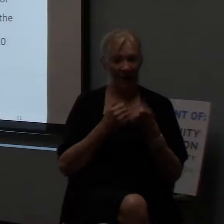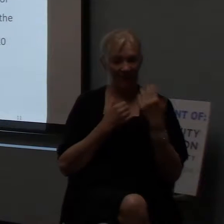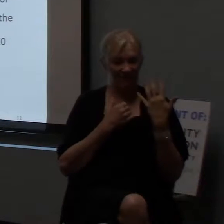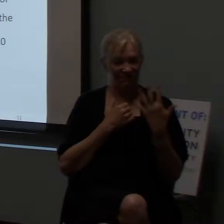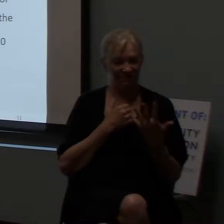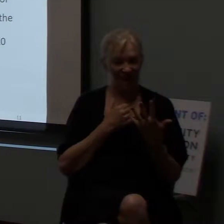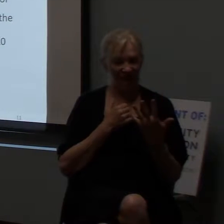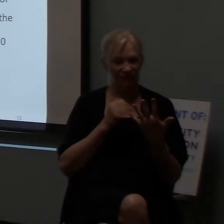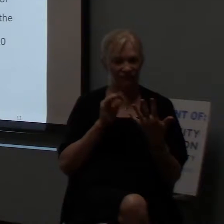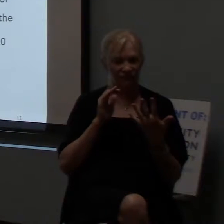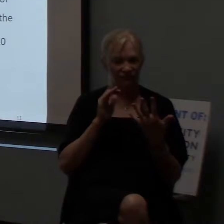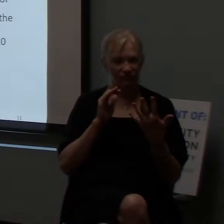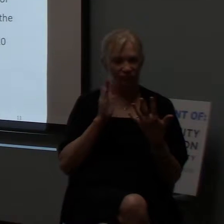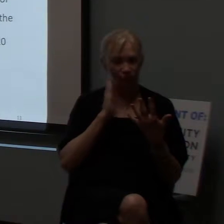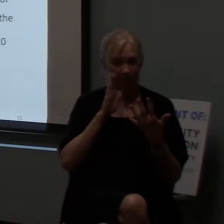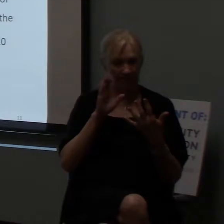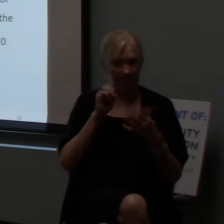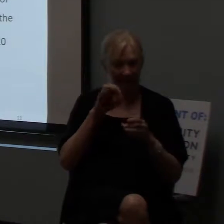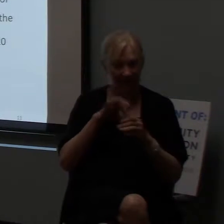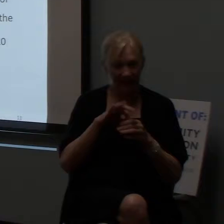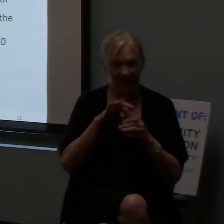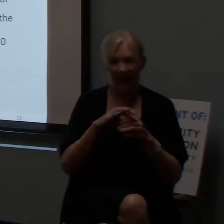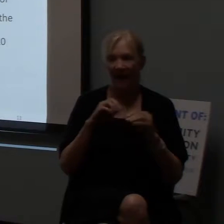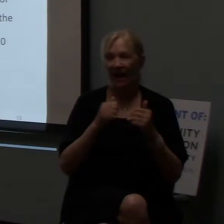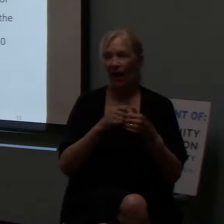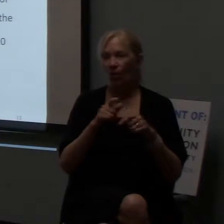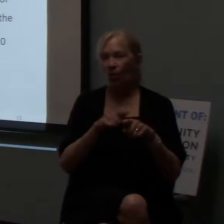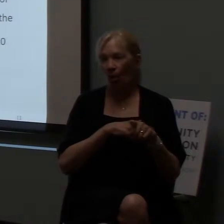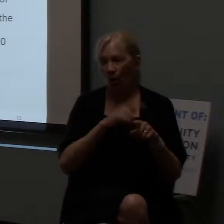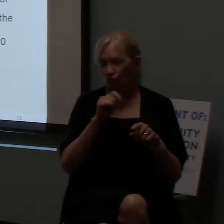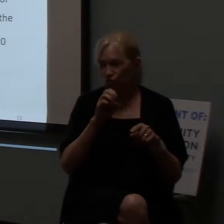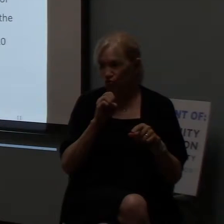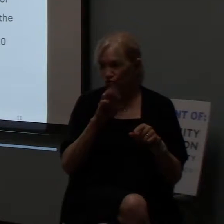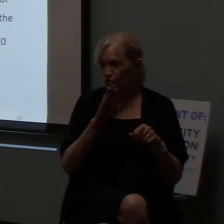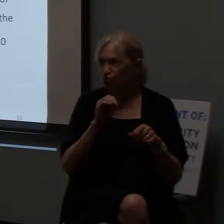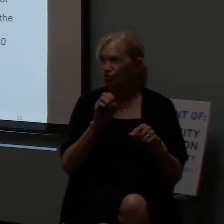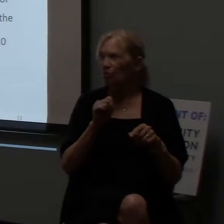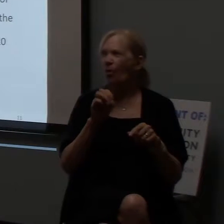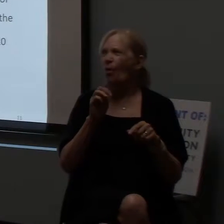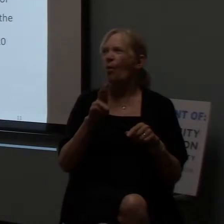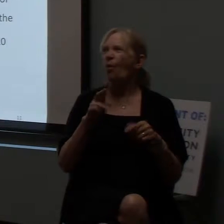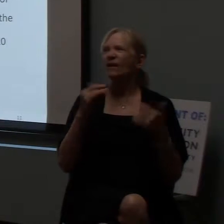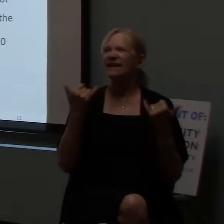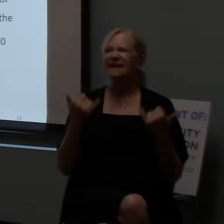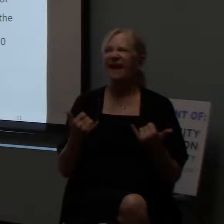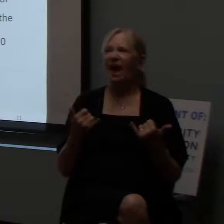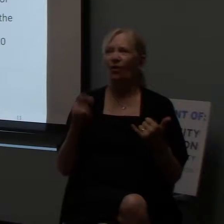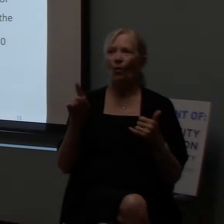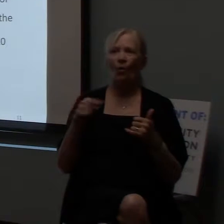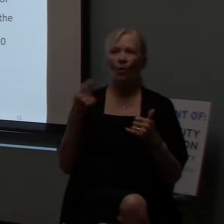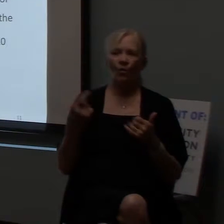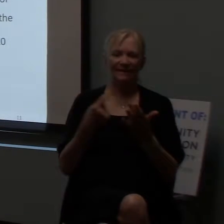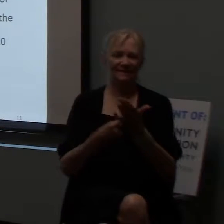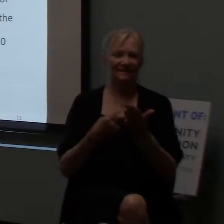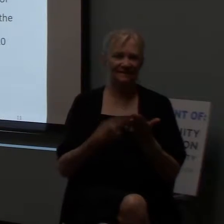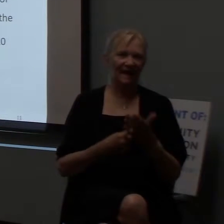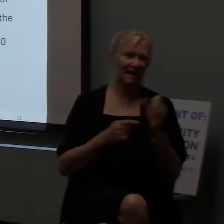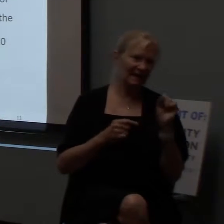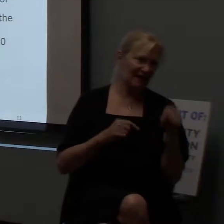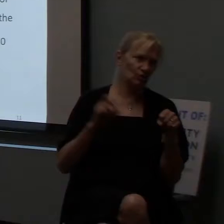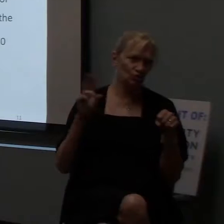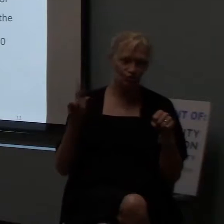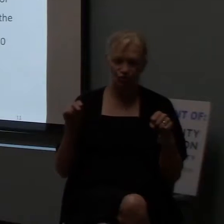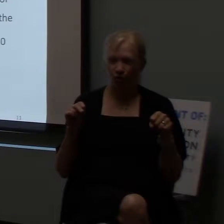be elected, or how long their terms would be and stuff like that? Or is this just yes or no, 3 or 5? No,